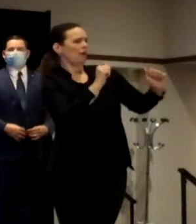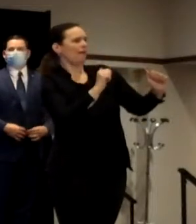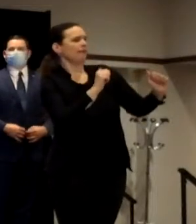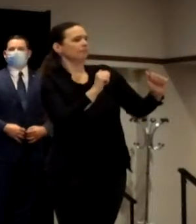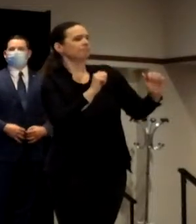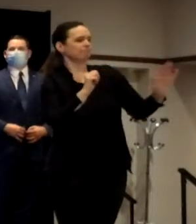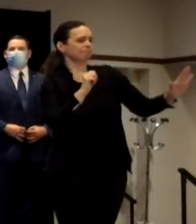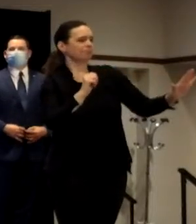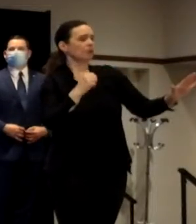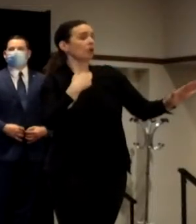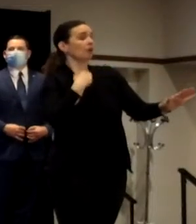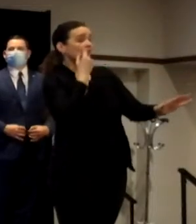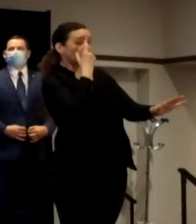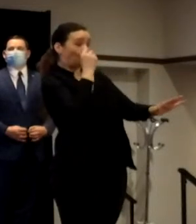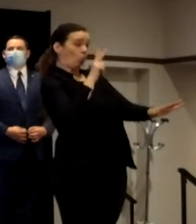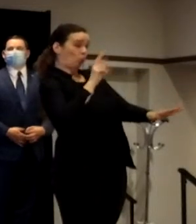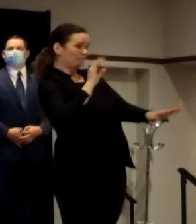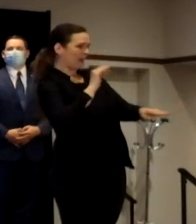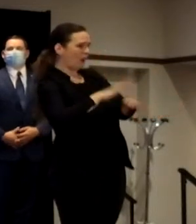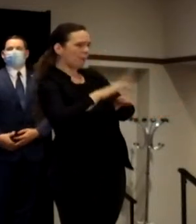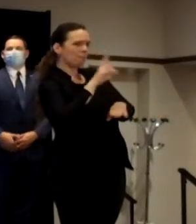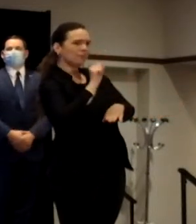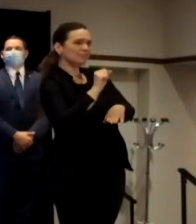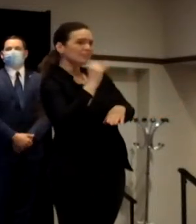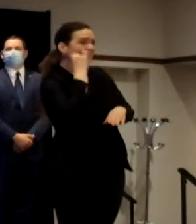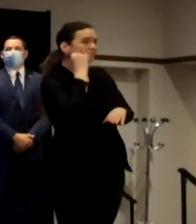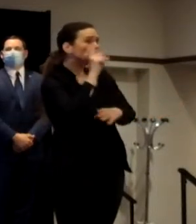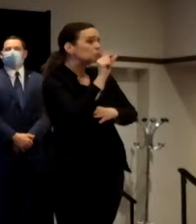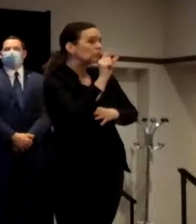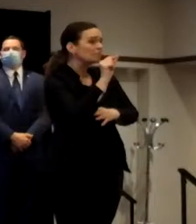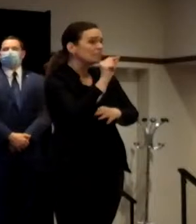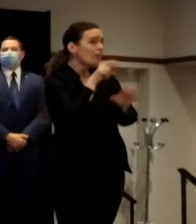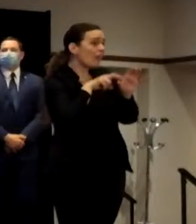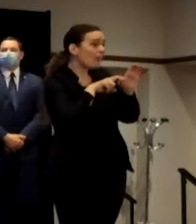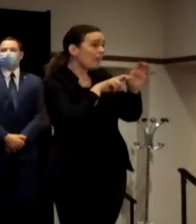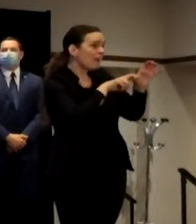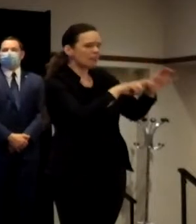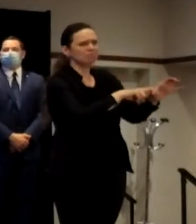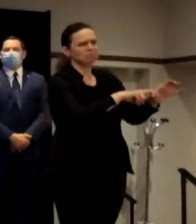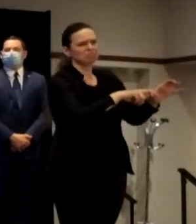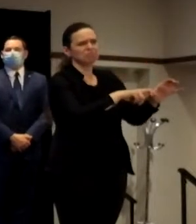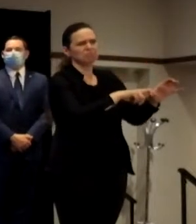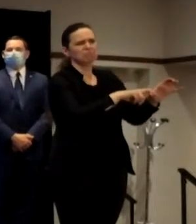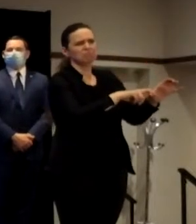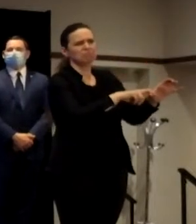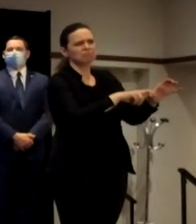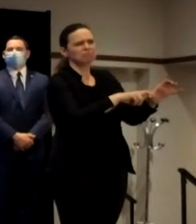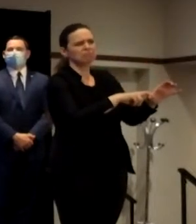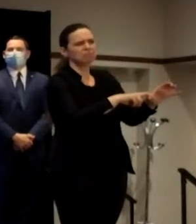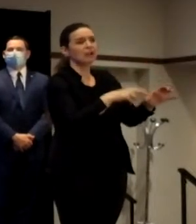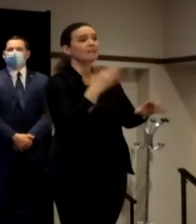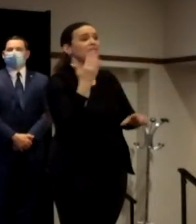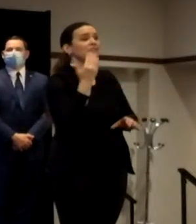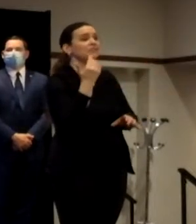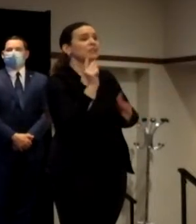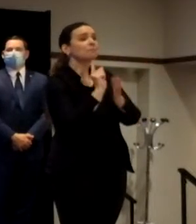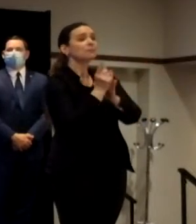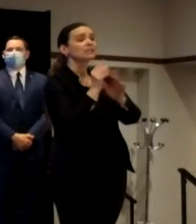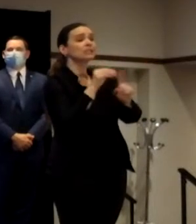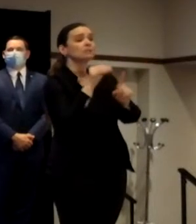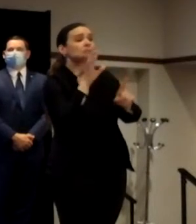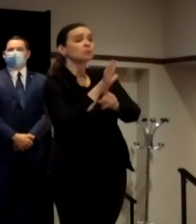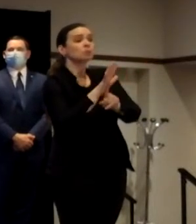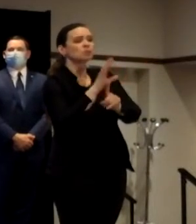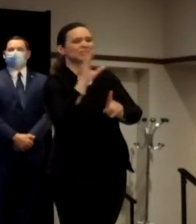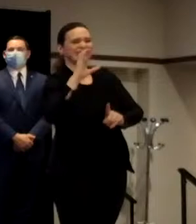to maintain. If you have a 20 minutes ride, if we are going by the CDC's 15 minutes exposure. So if the kid, as you